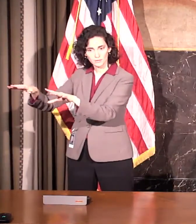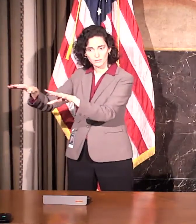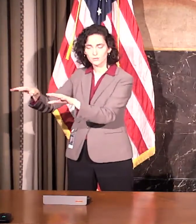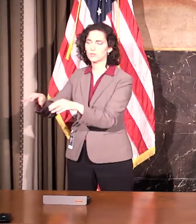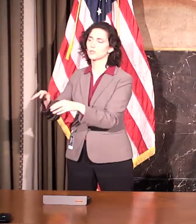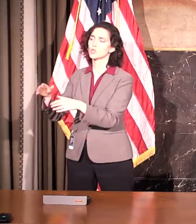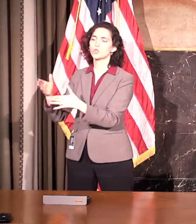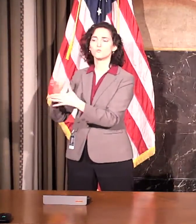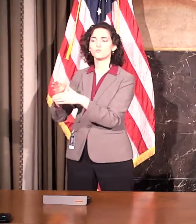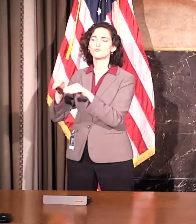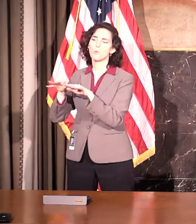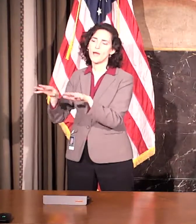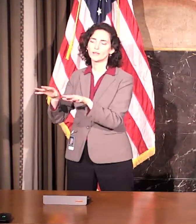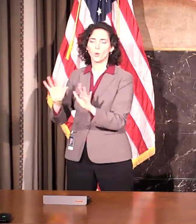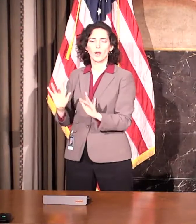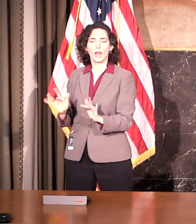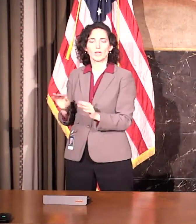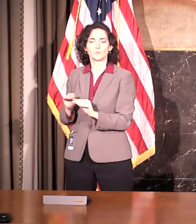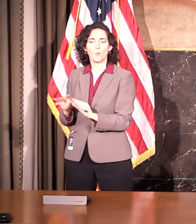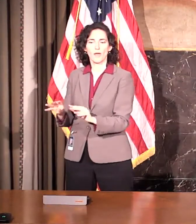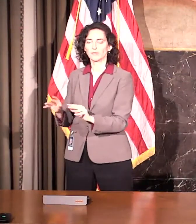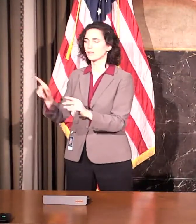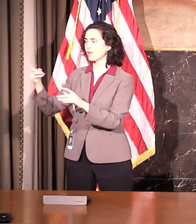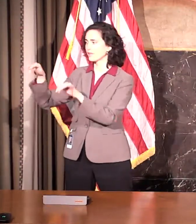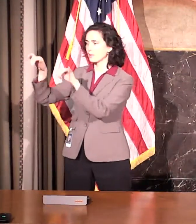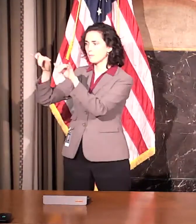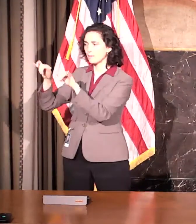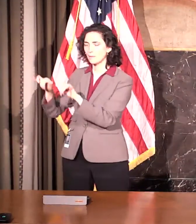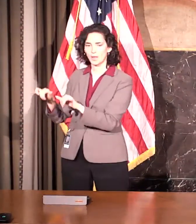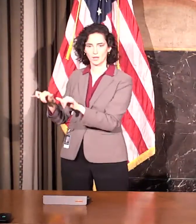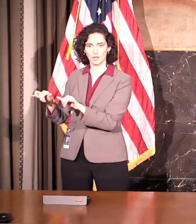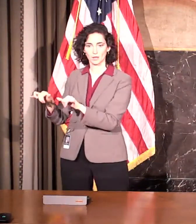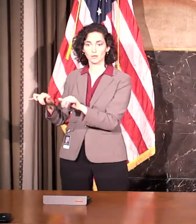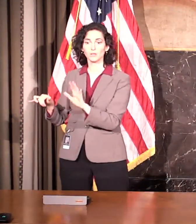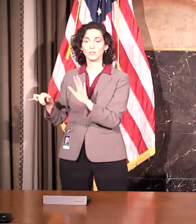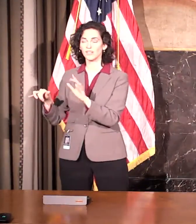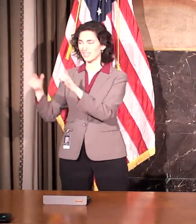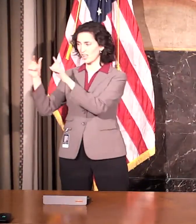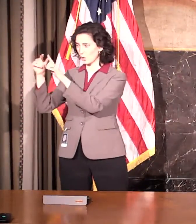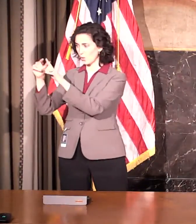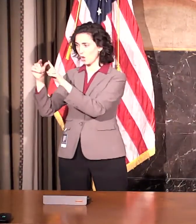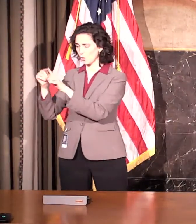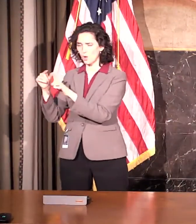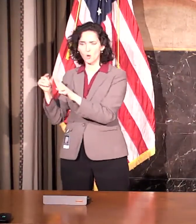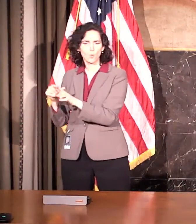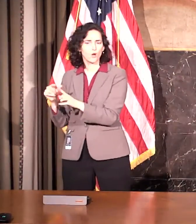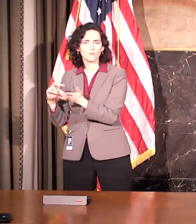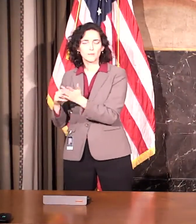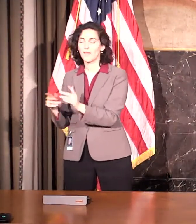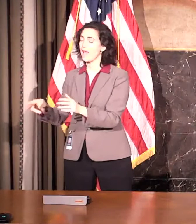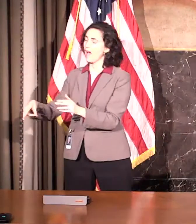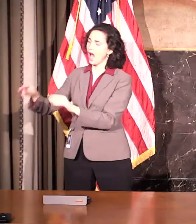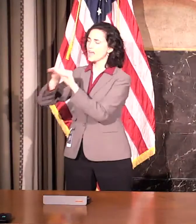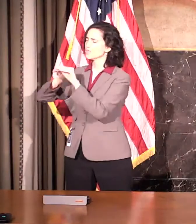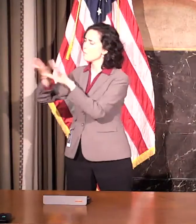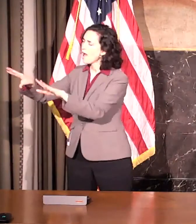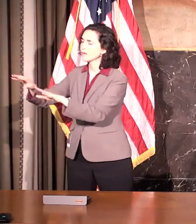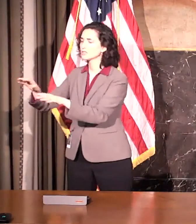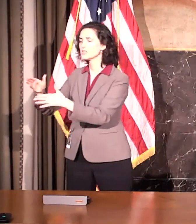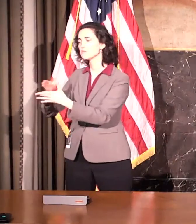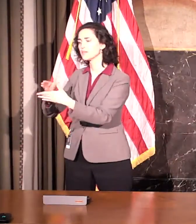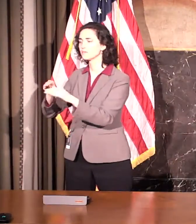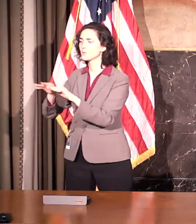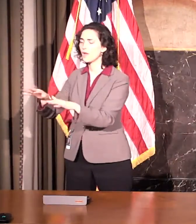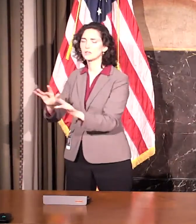medium transmission, or lower transmission. They had been saying these terms the whole pandemic, but they actually put some good measures on so you can